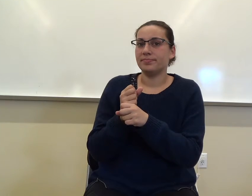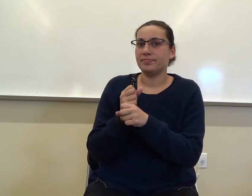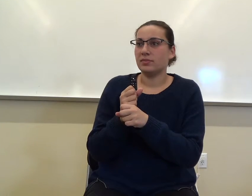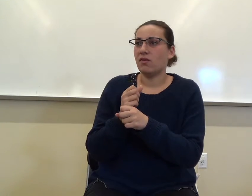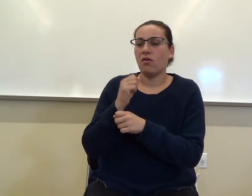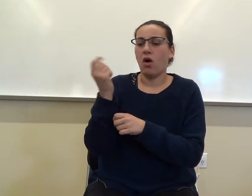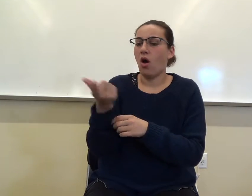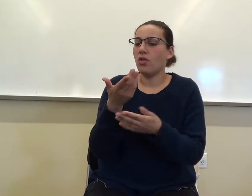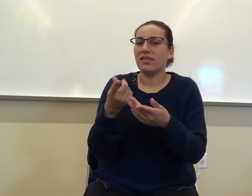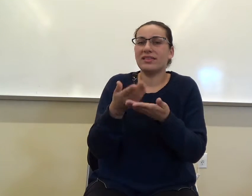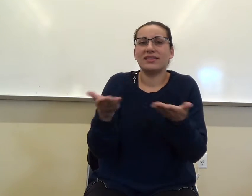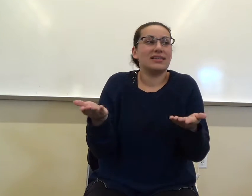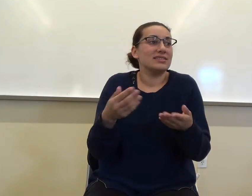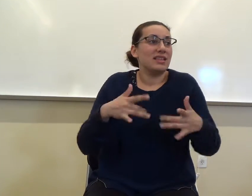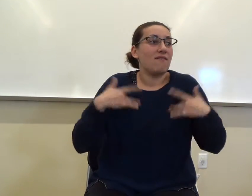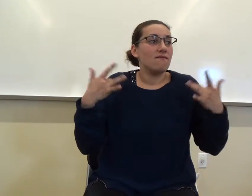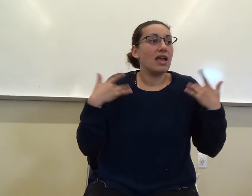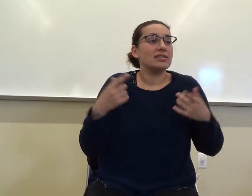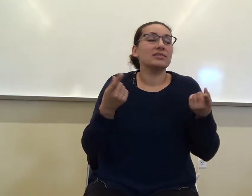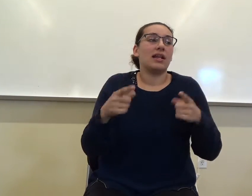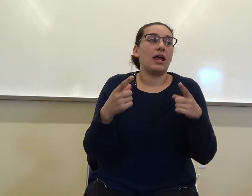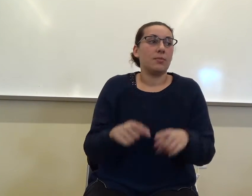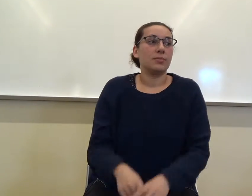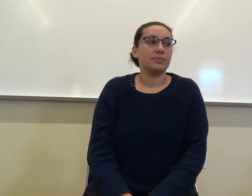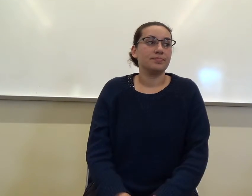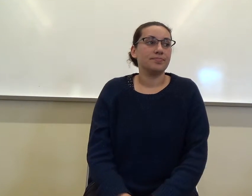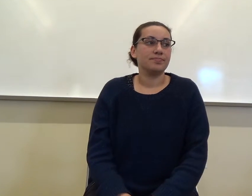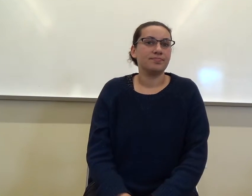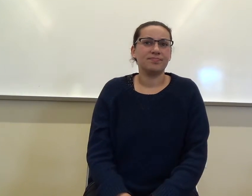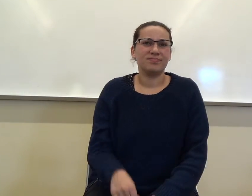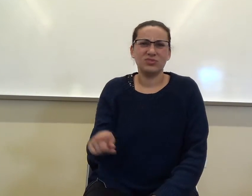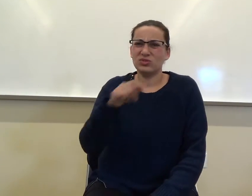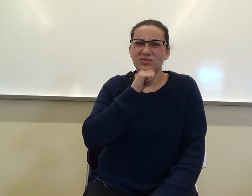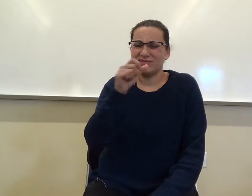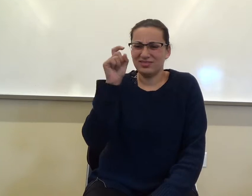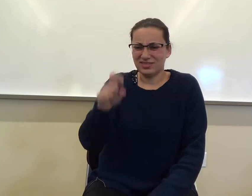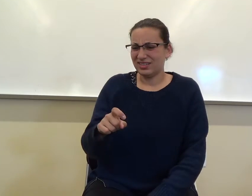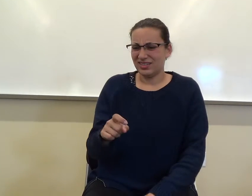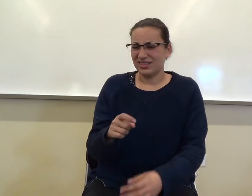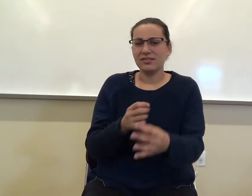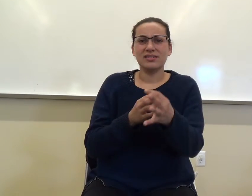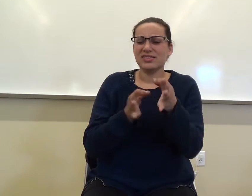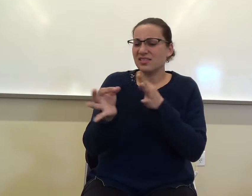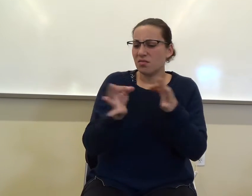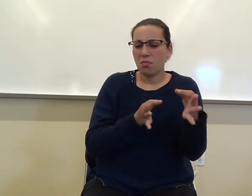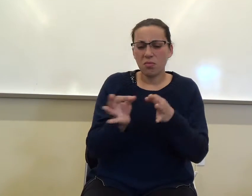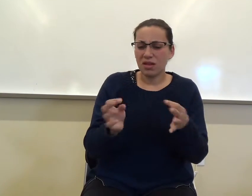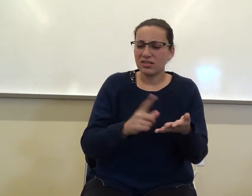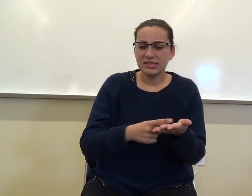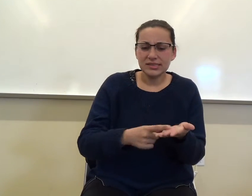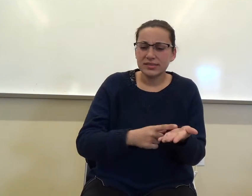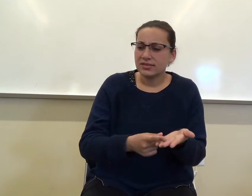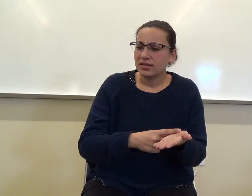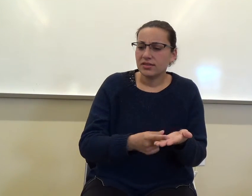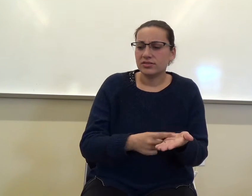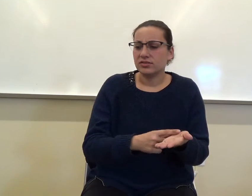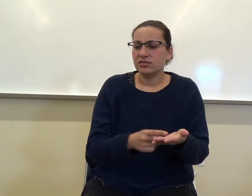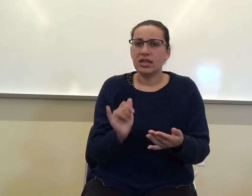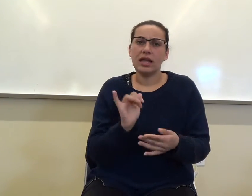stuff that happened. So you didn't need to go into the discussion of, you know, the teammates said